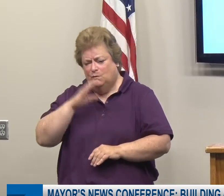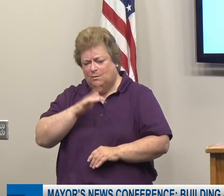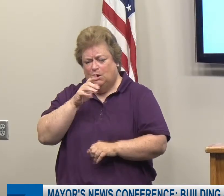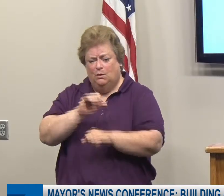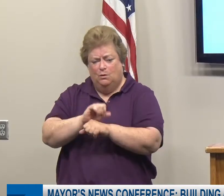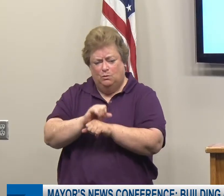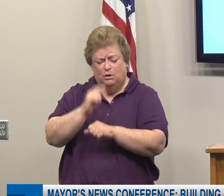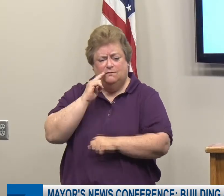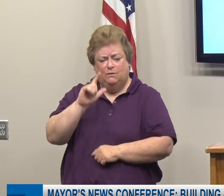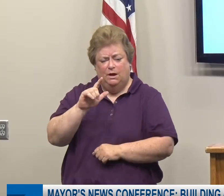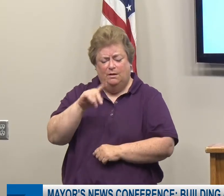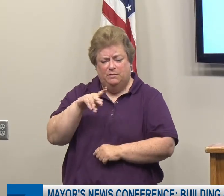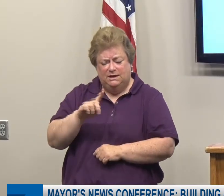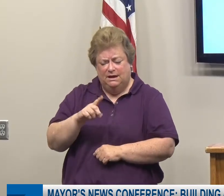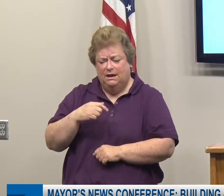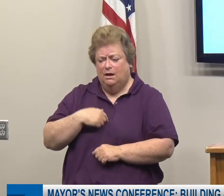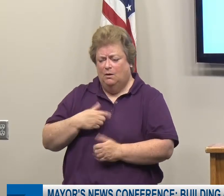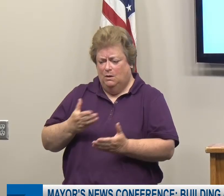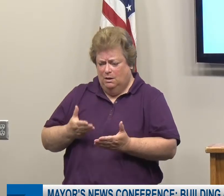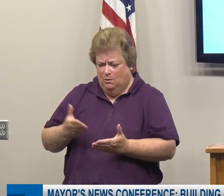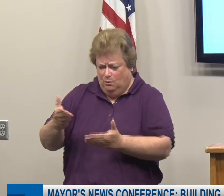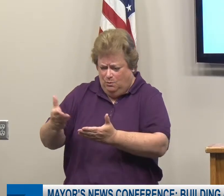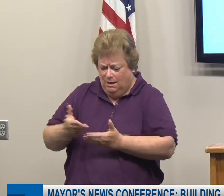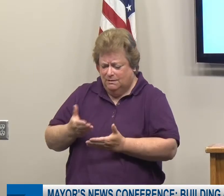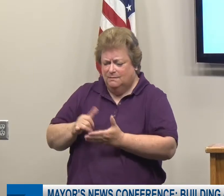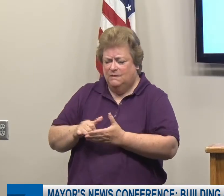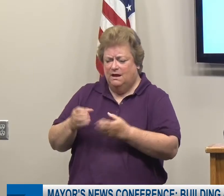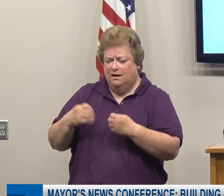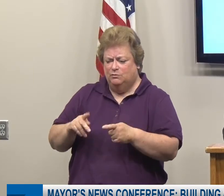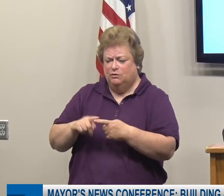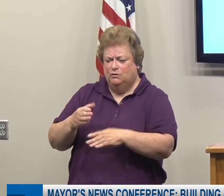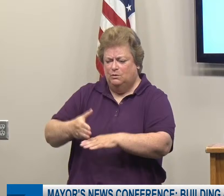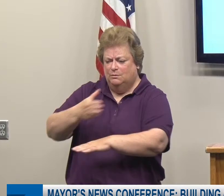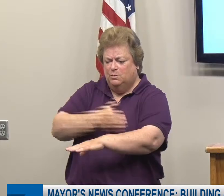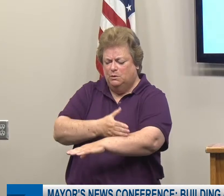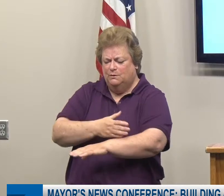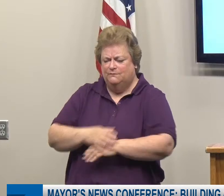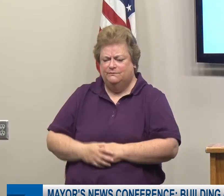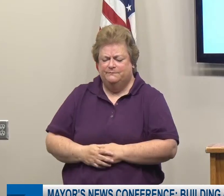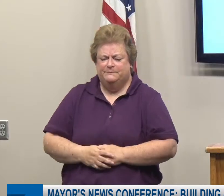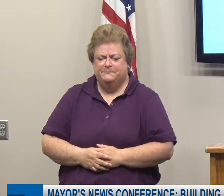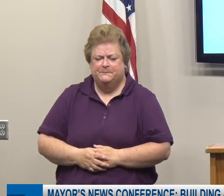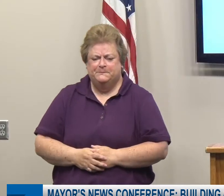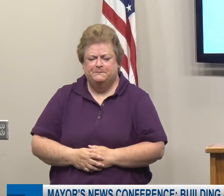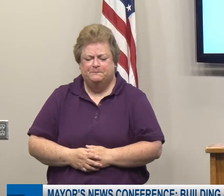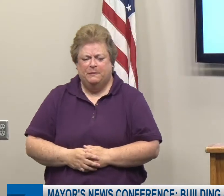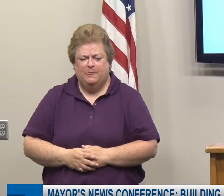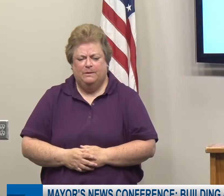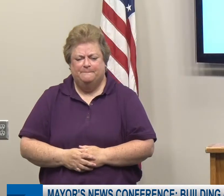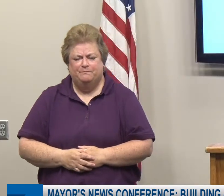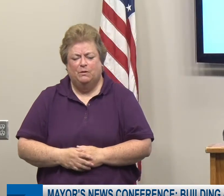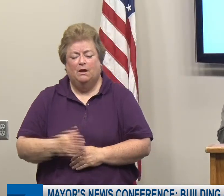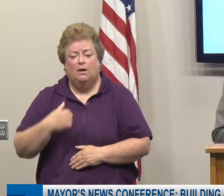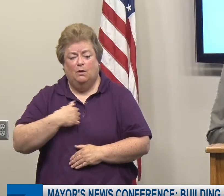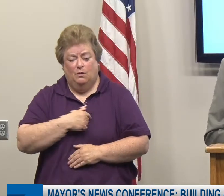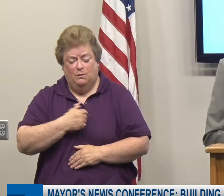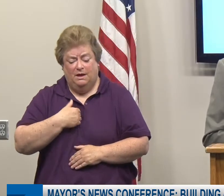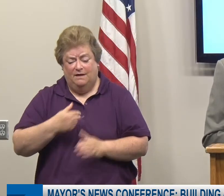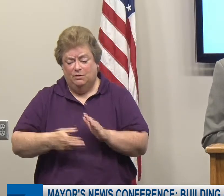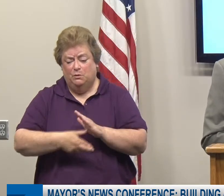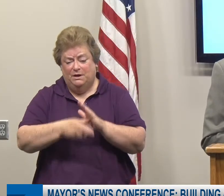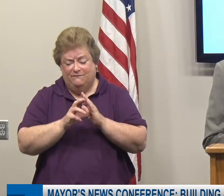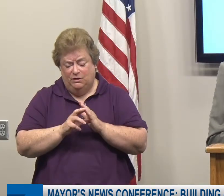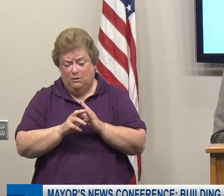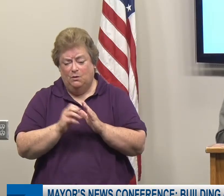and we welcome the opportunity to improve. As the mayor mentioned, there is a review of the events